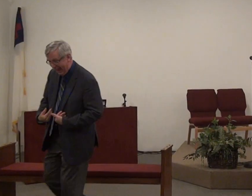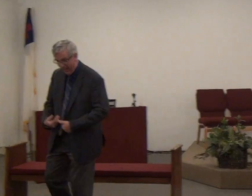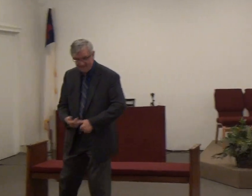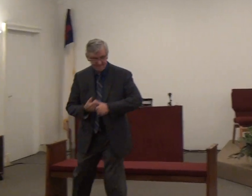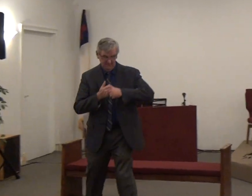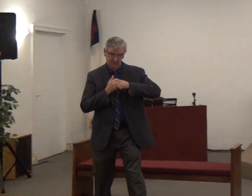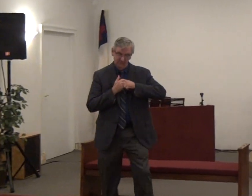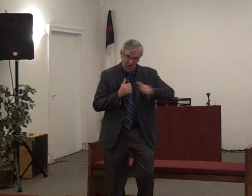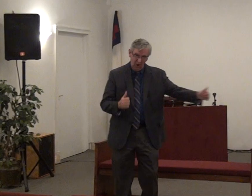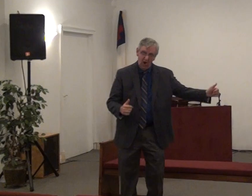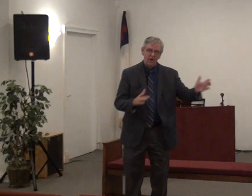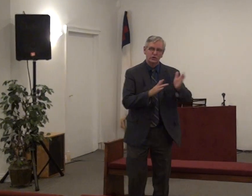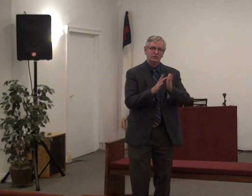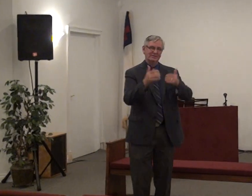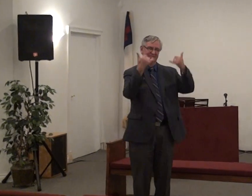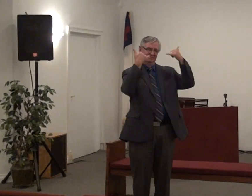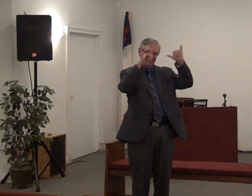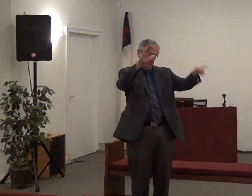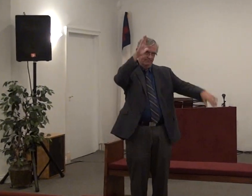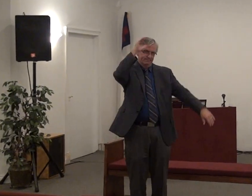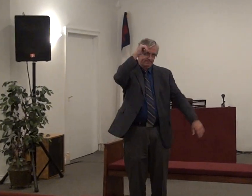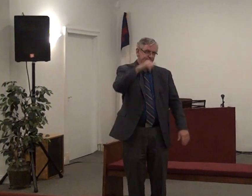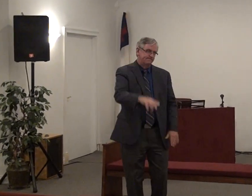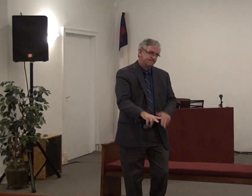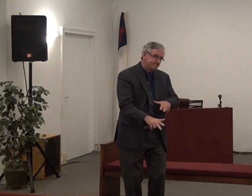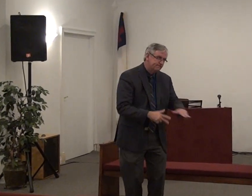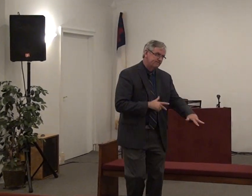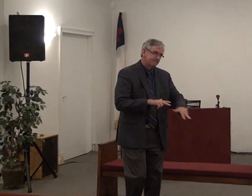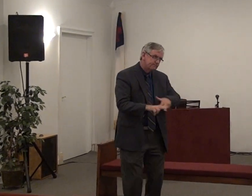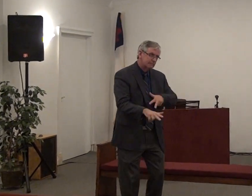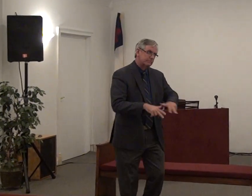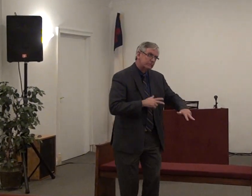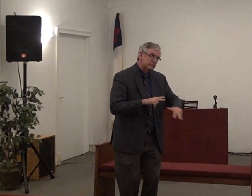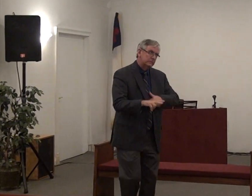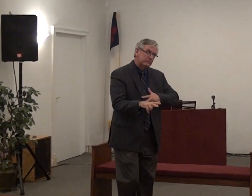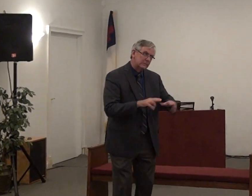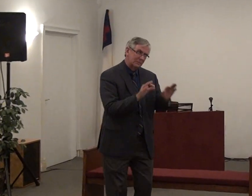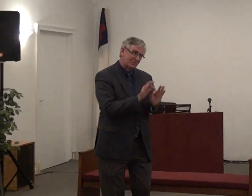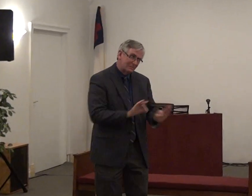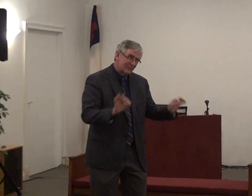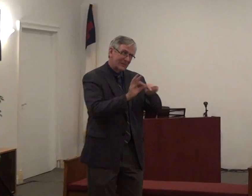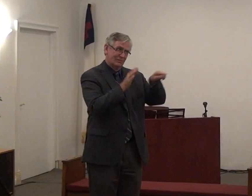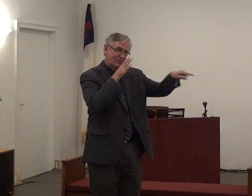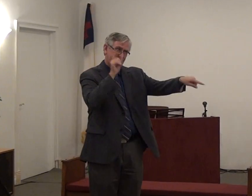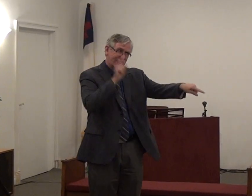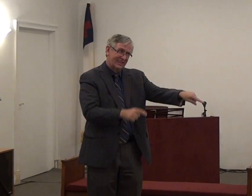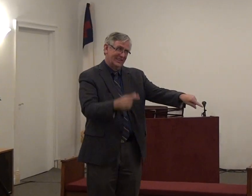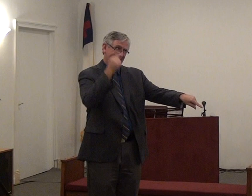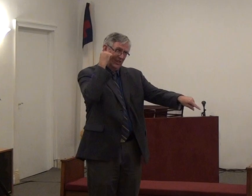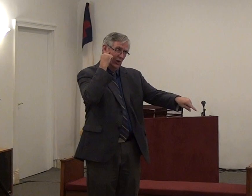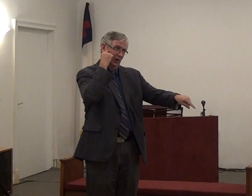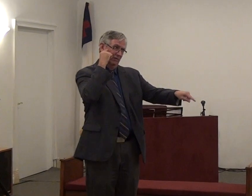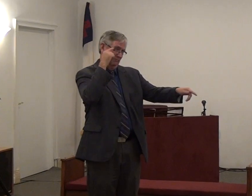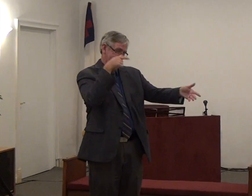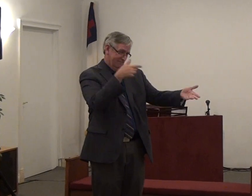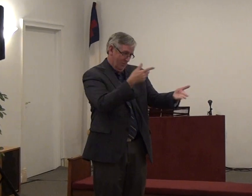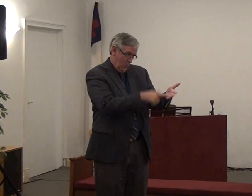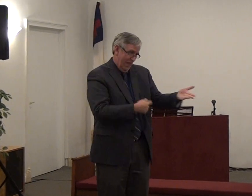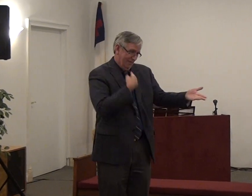He sat down there because he was tired. The way was far. He still went because that woman needed to hear